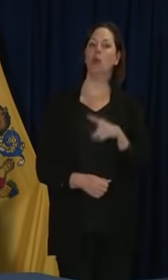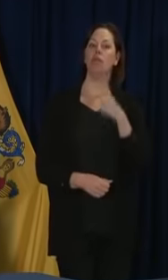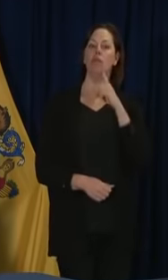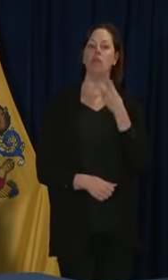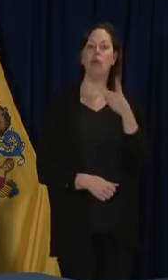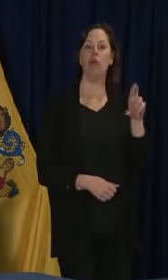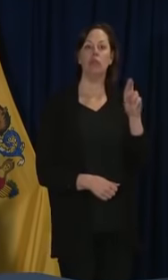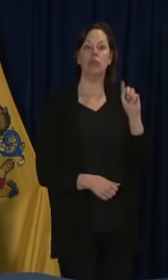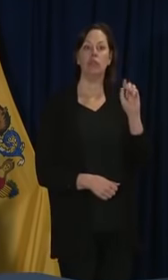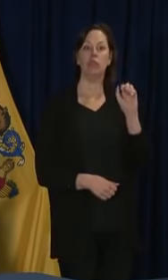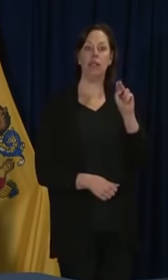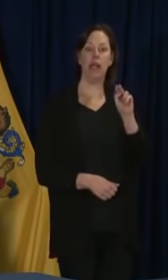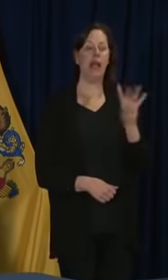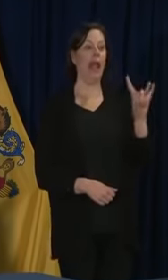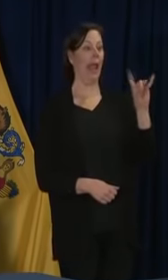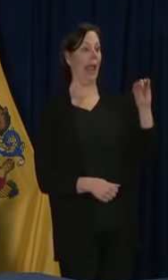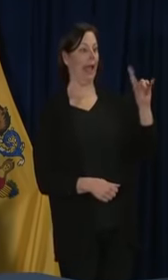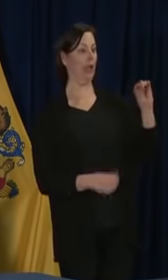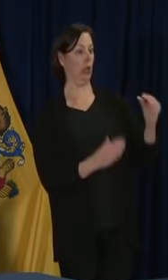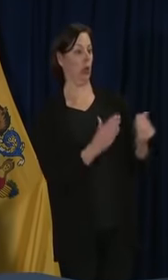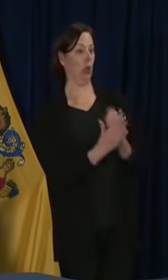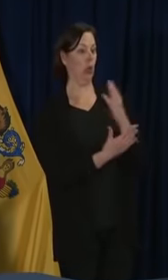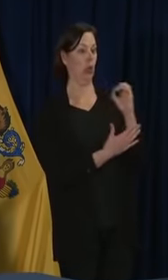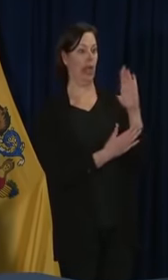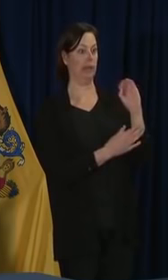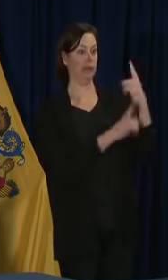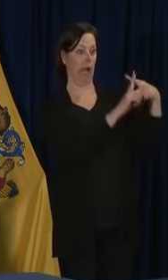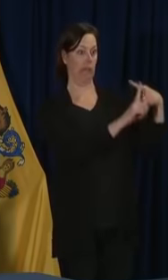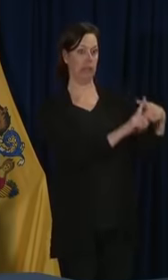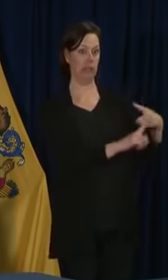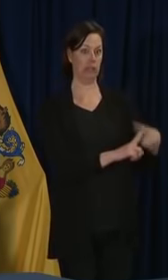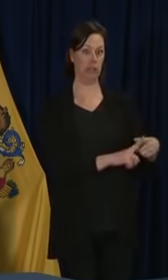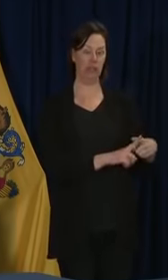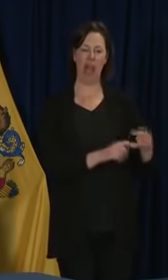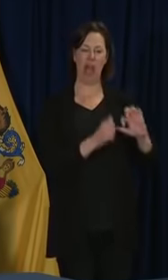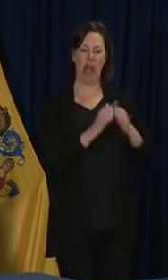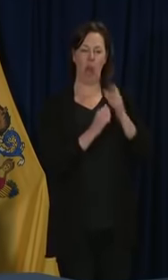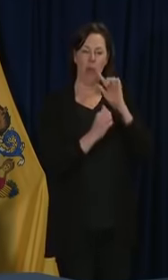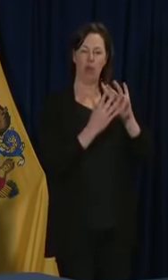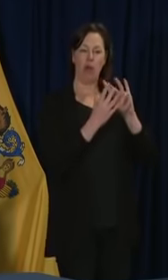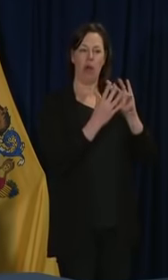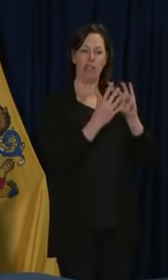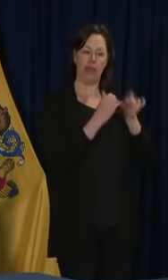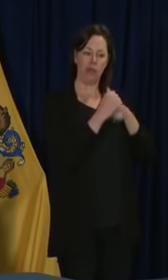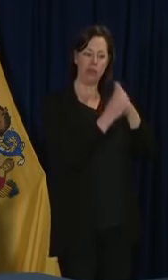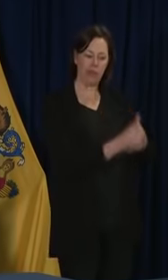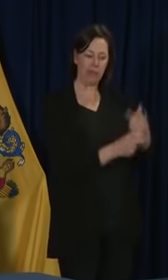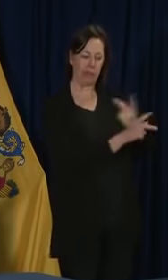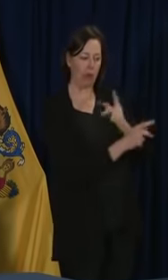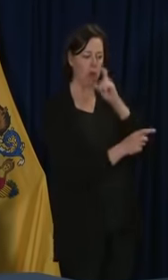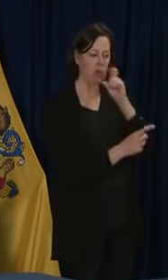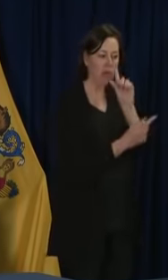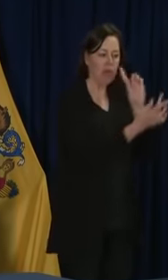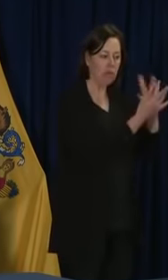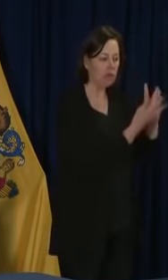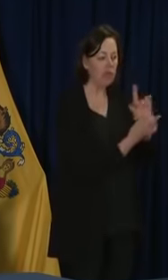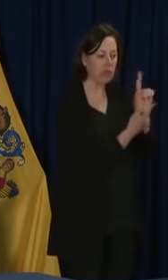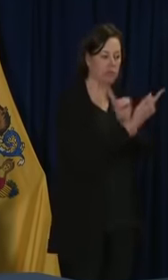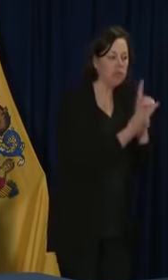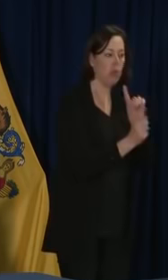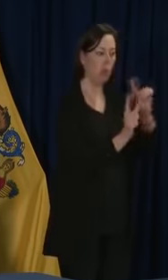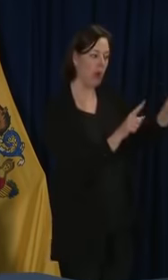the contact tracing with that, is there an expectation for the timeline there of the new ones that have popped up today? And are you worried about the